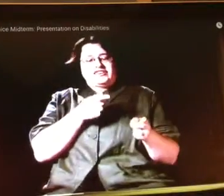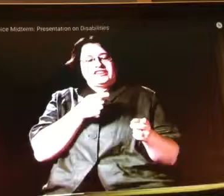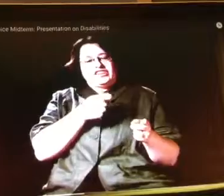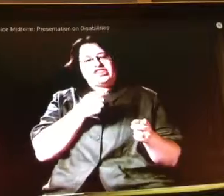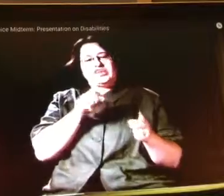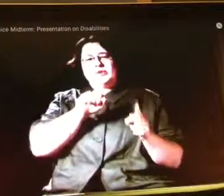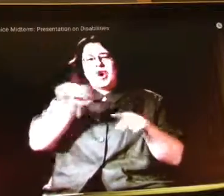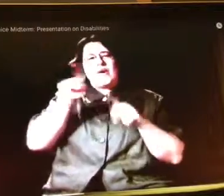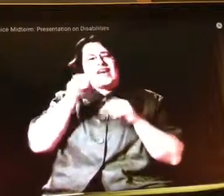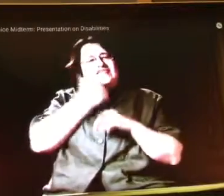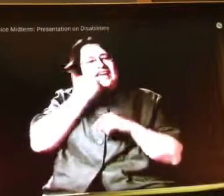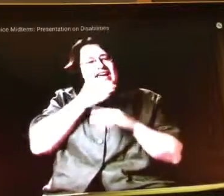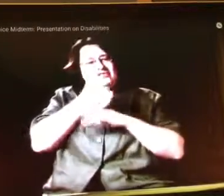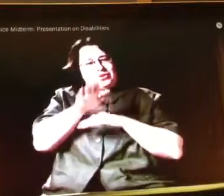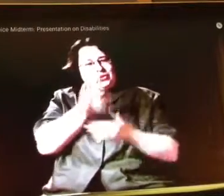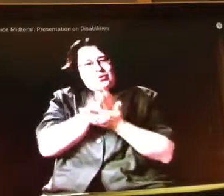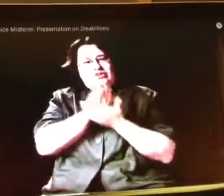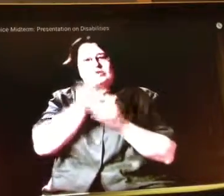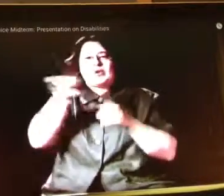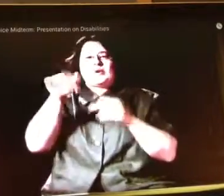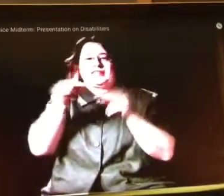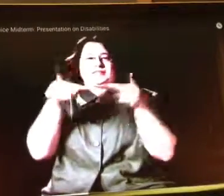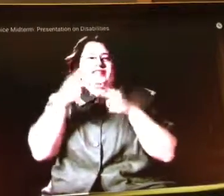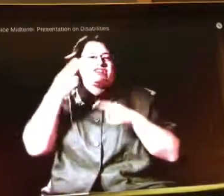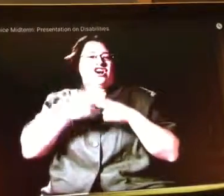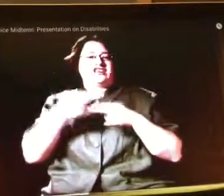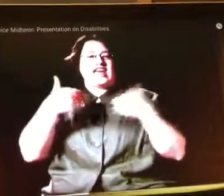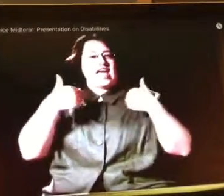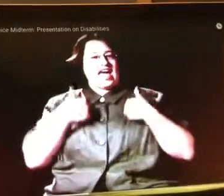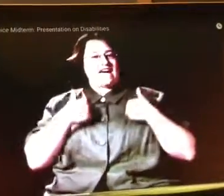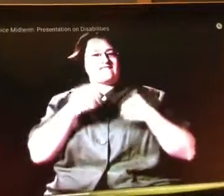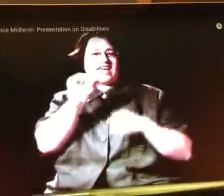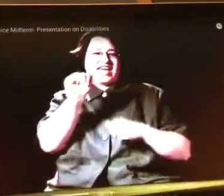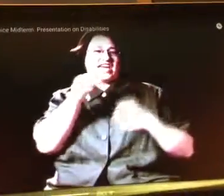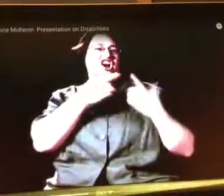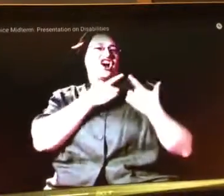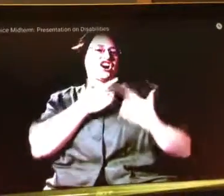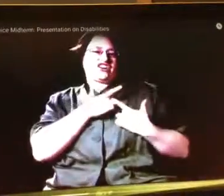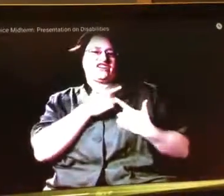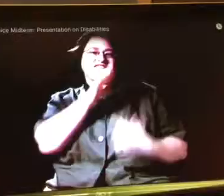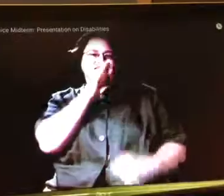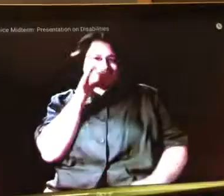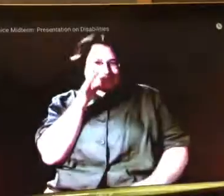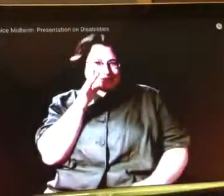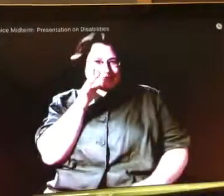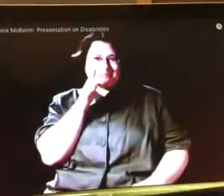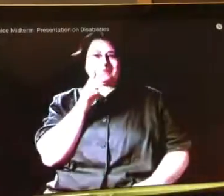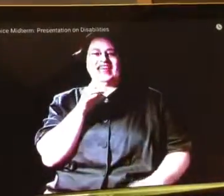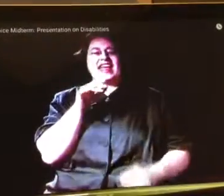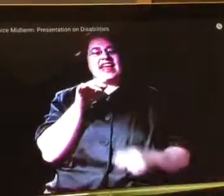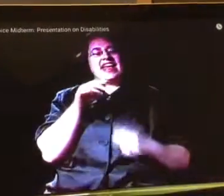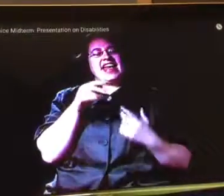One girl I worked with, every day after school, she would go to a place called Have a Heart Farm.